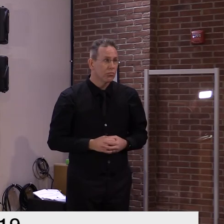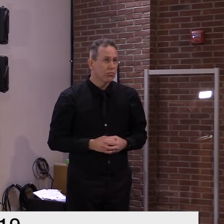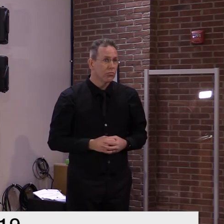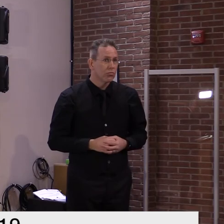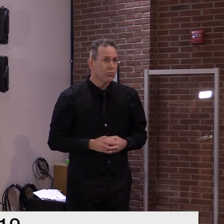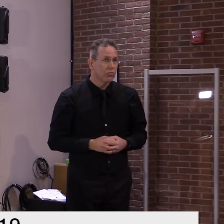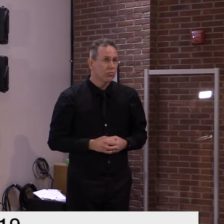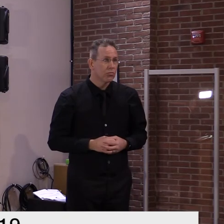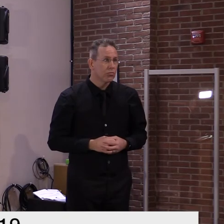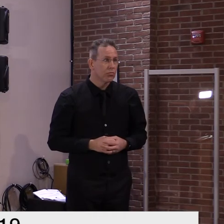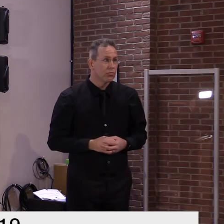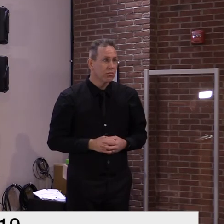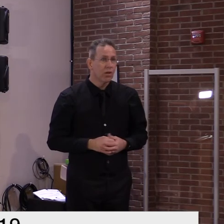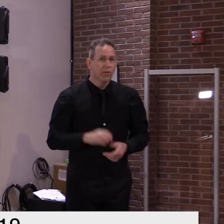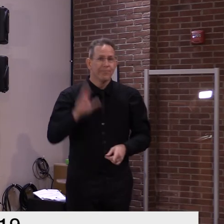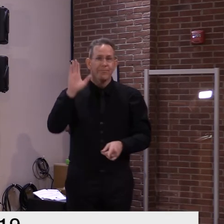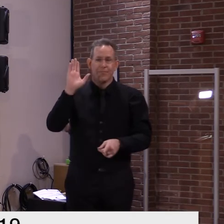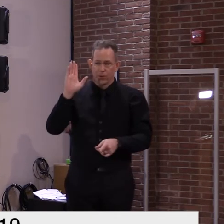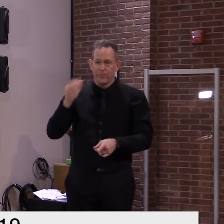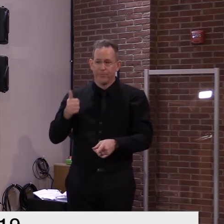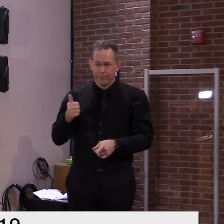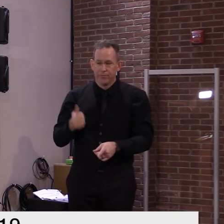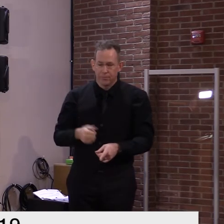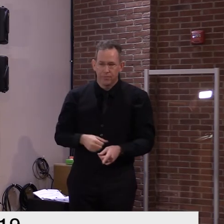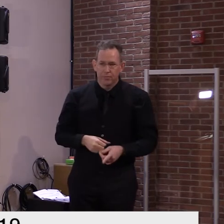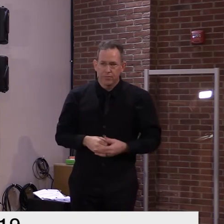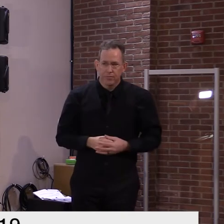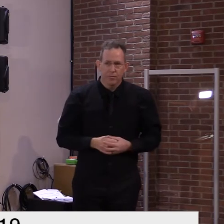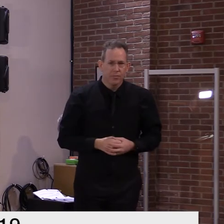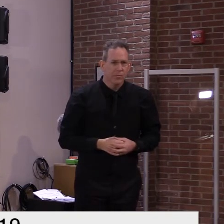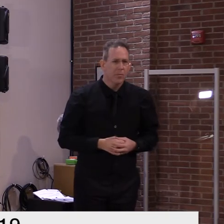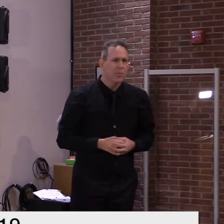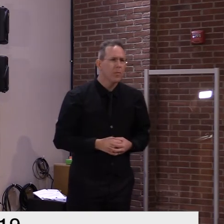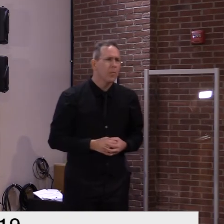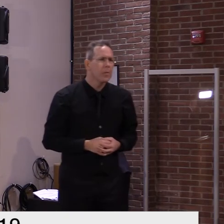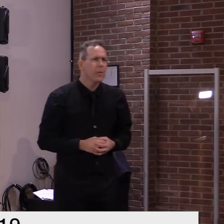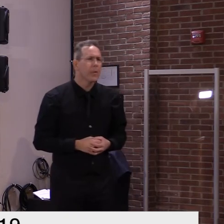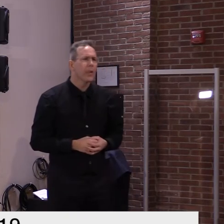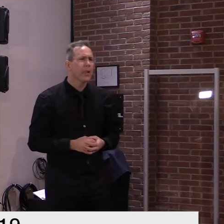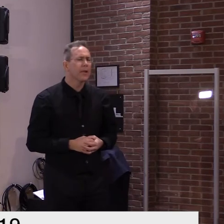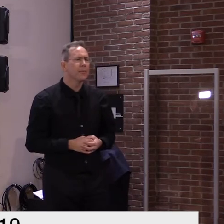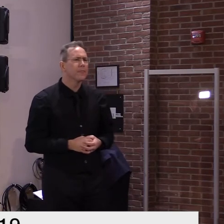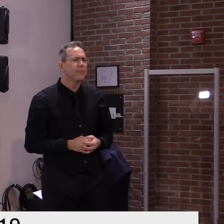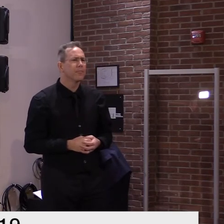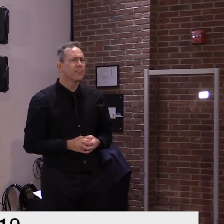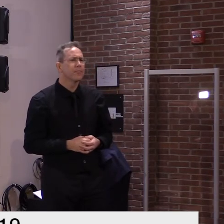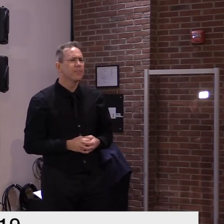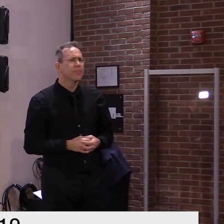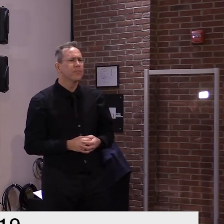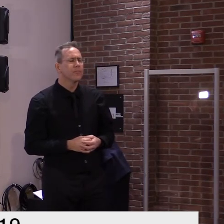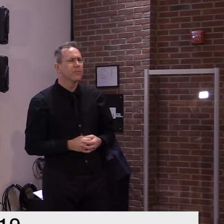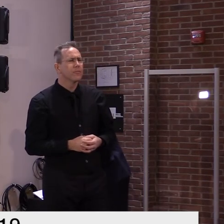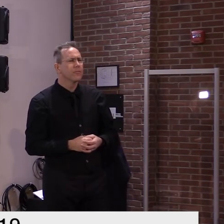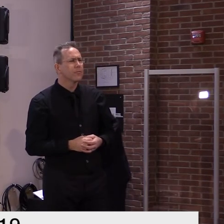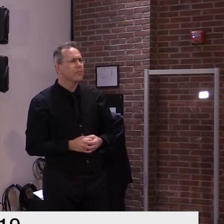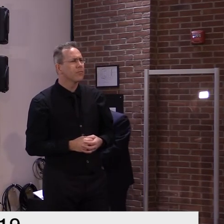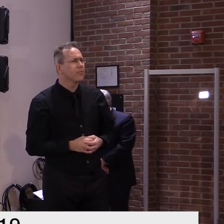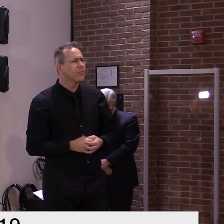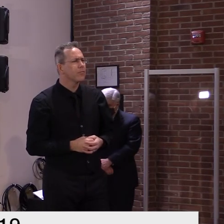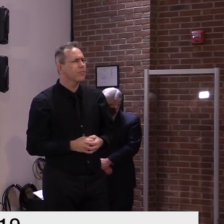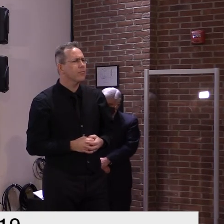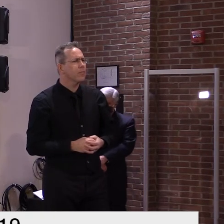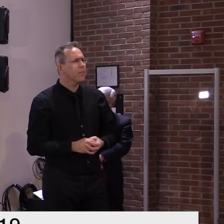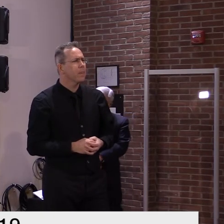right, we'll go to Tom at the Vermont Standard. Good afternoon, everyone. It's really encouraging to learn today that the state's able to begin